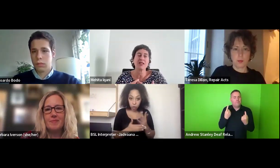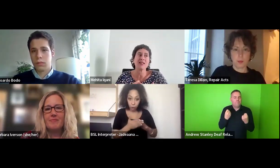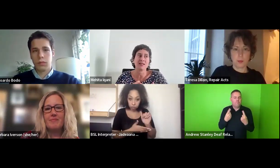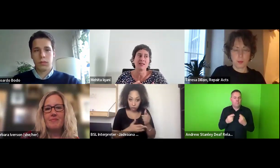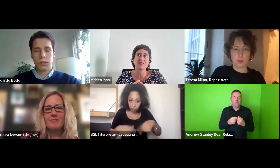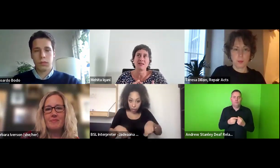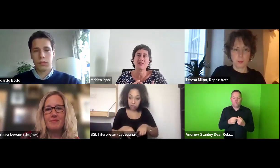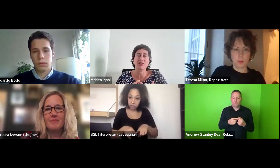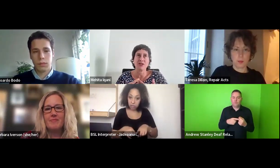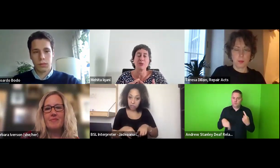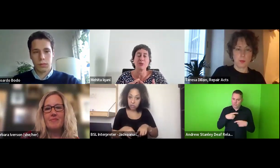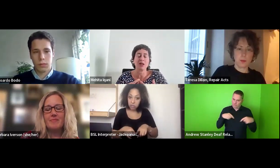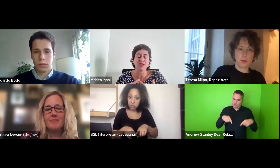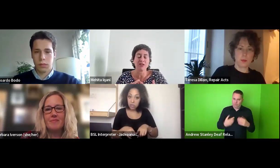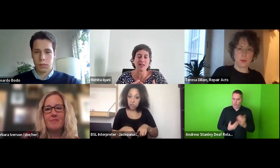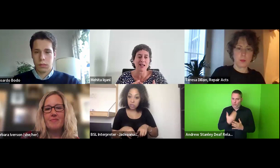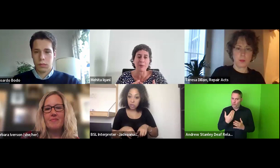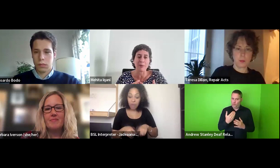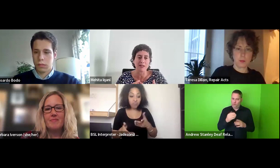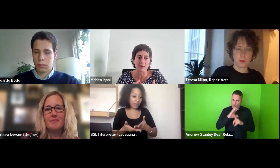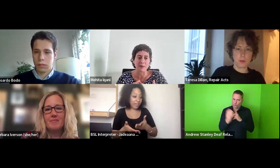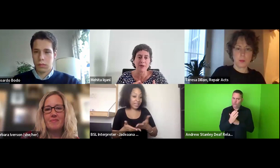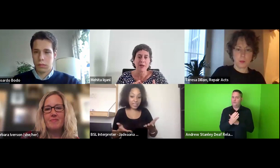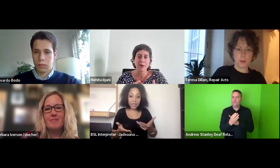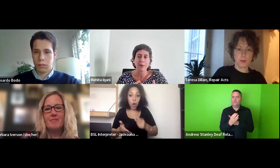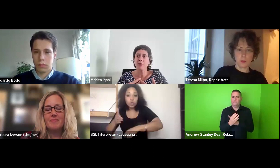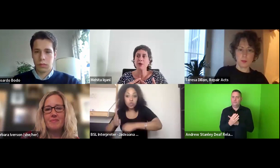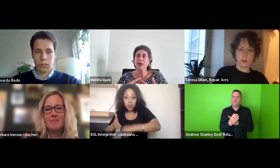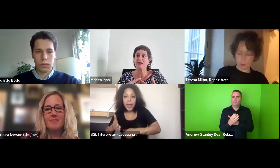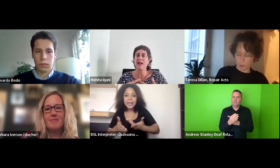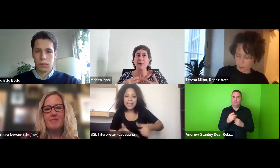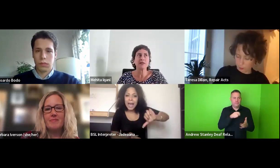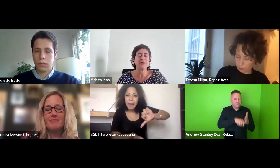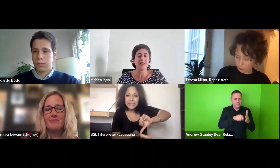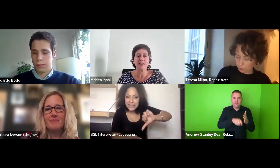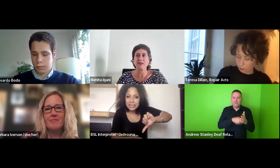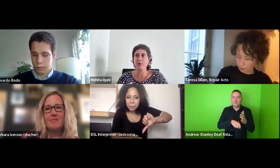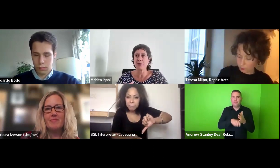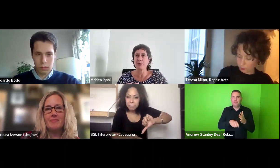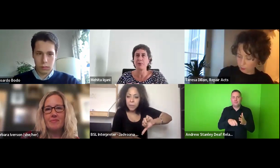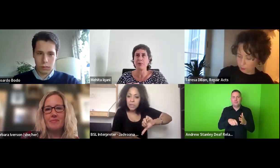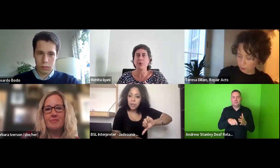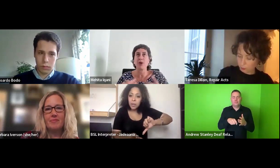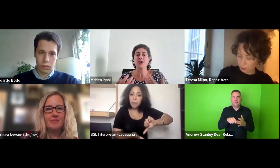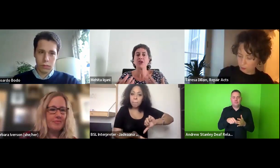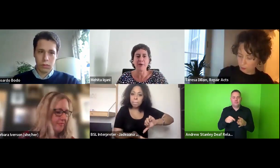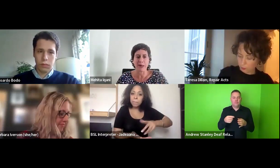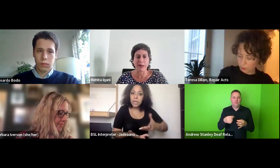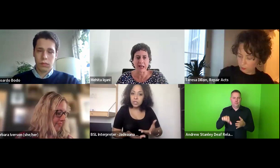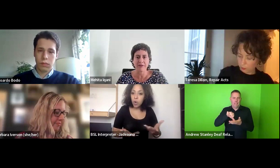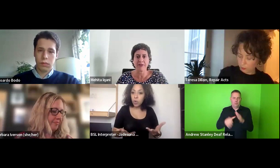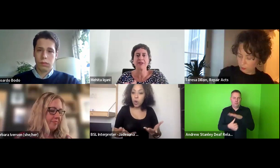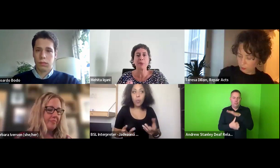that characterizes consumer culture and late capitalism, between the absolutely valid wish